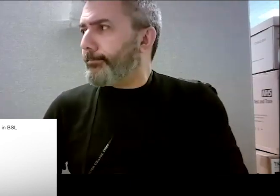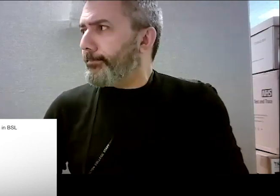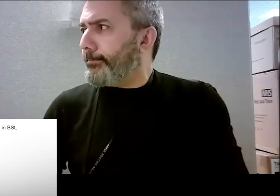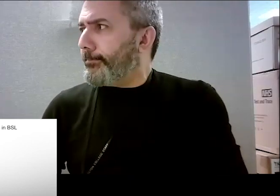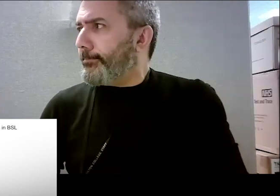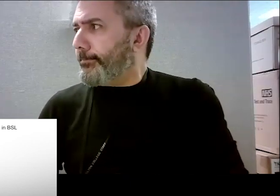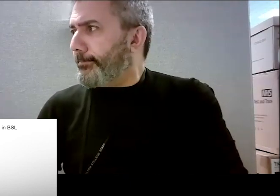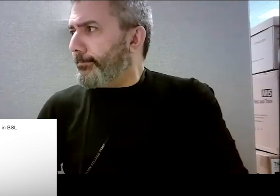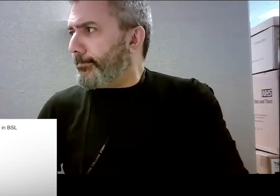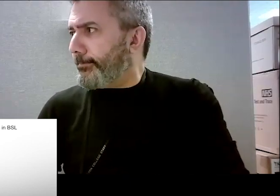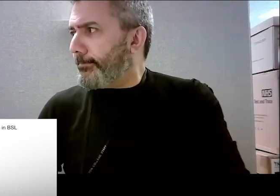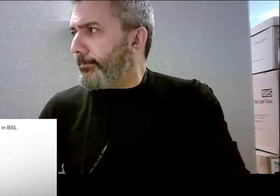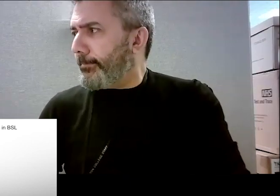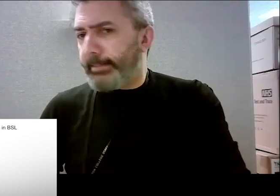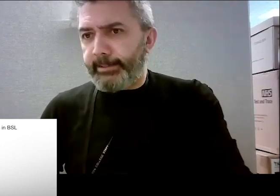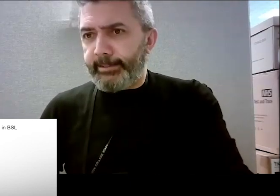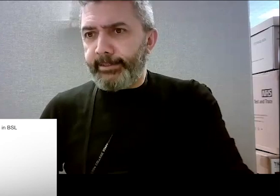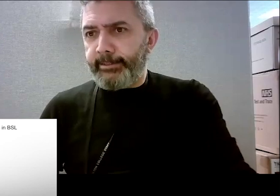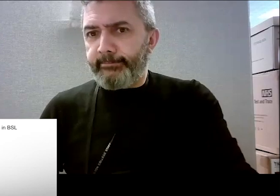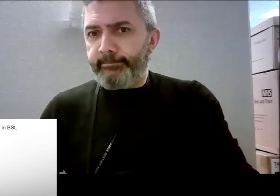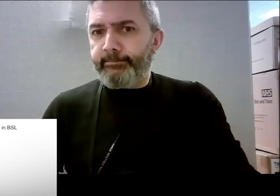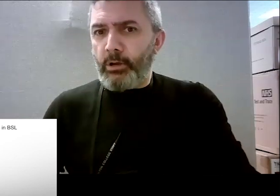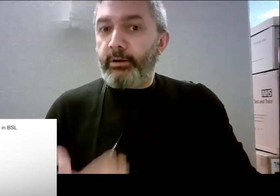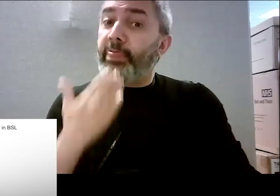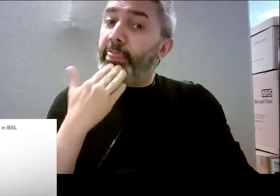strong, and then kind of slouching a little bit and not being very strong.